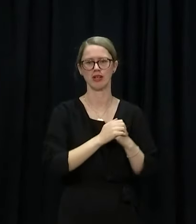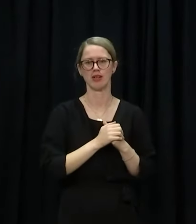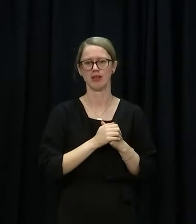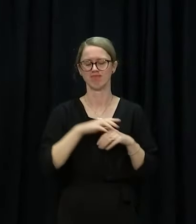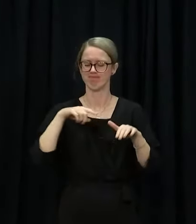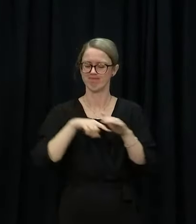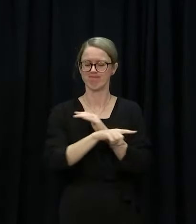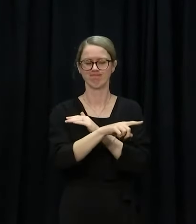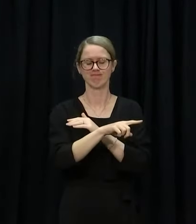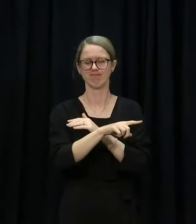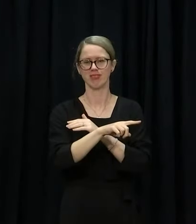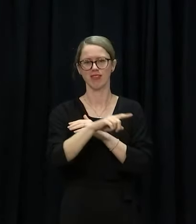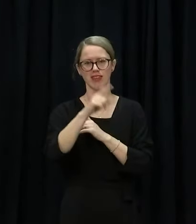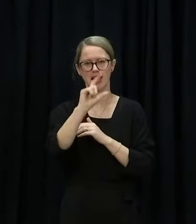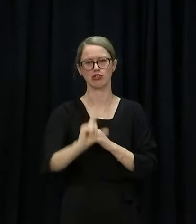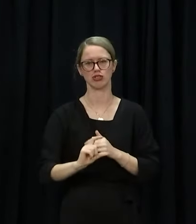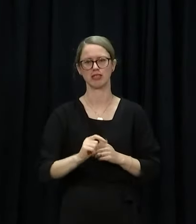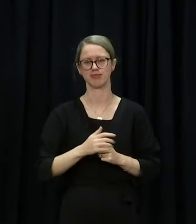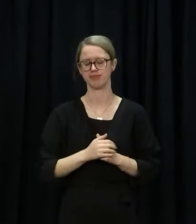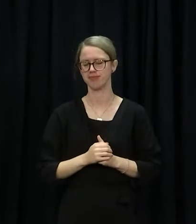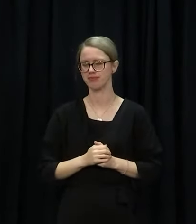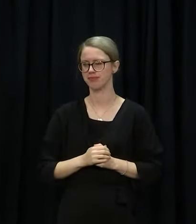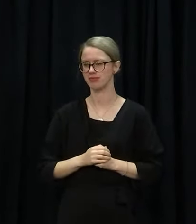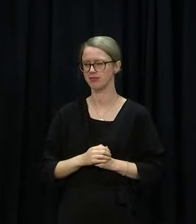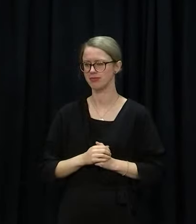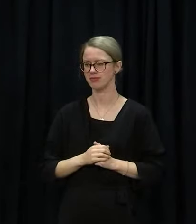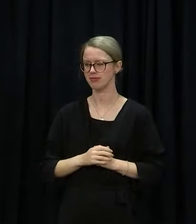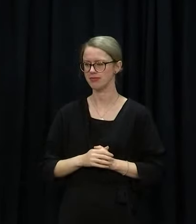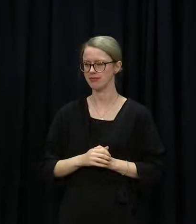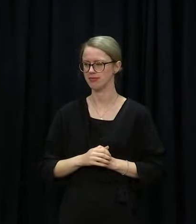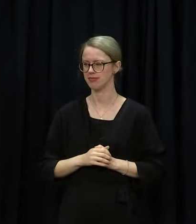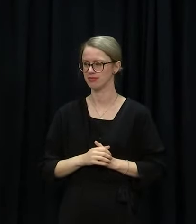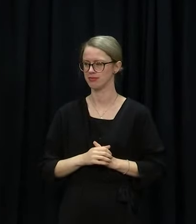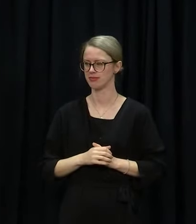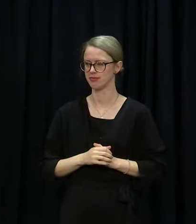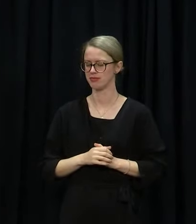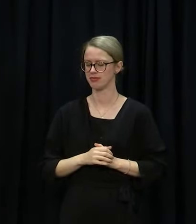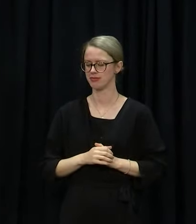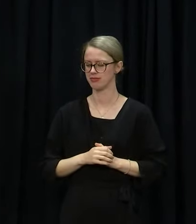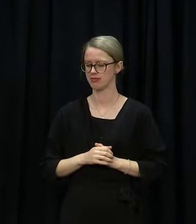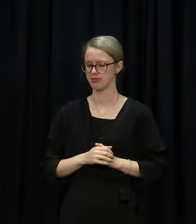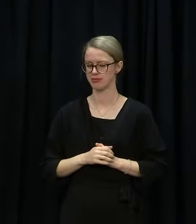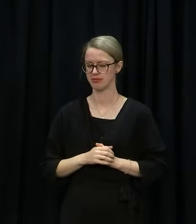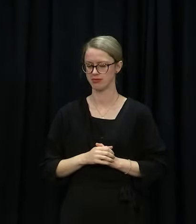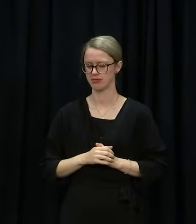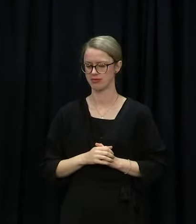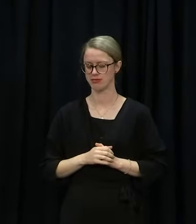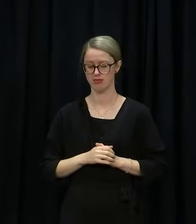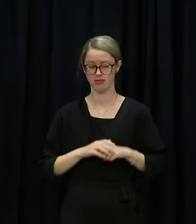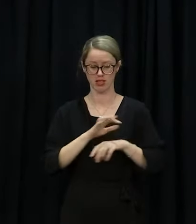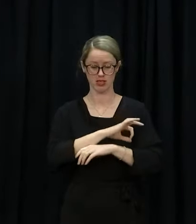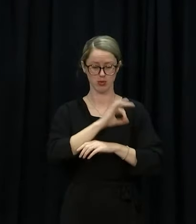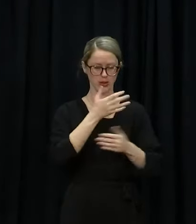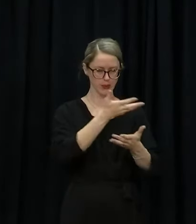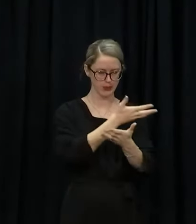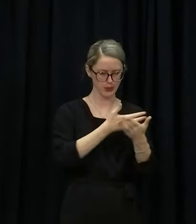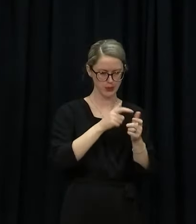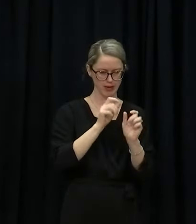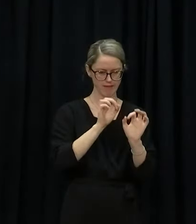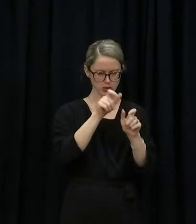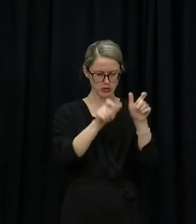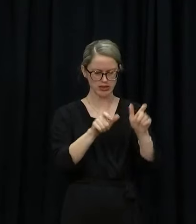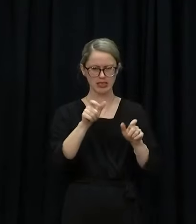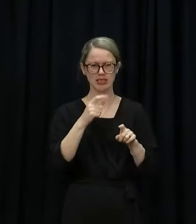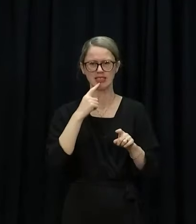safely expedite the evacuation of those most in need. When we met this morning with officials, we were advised, though,